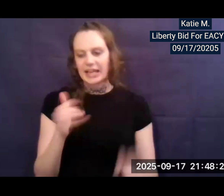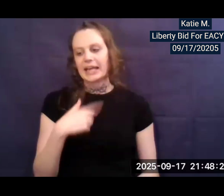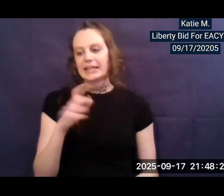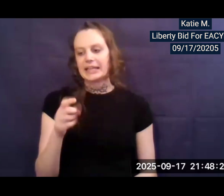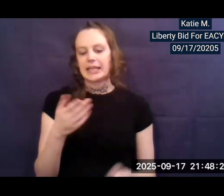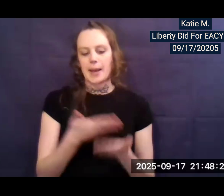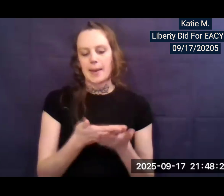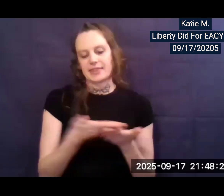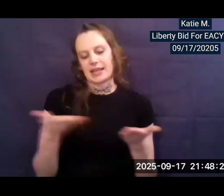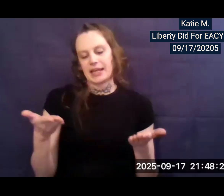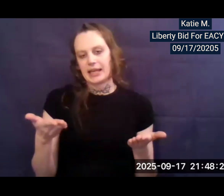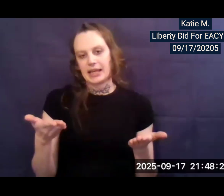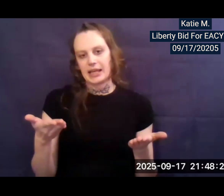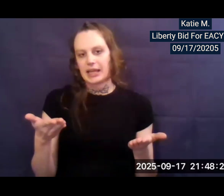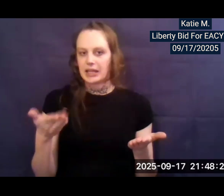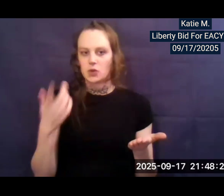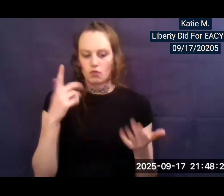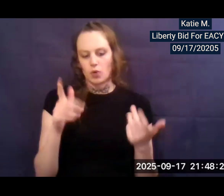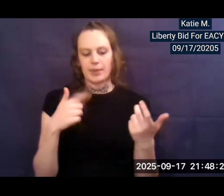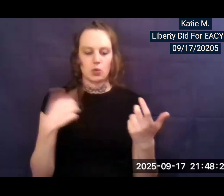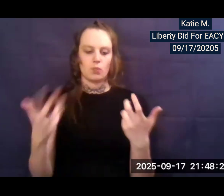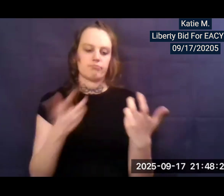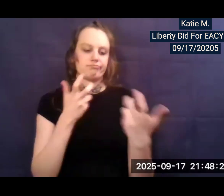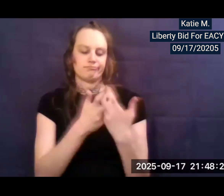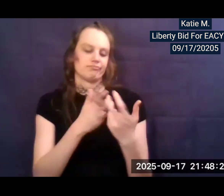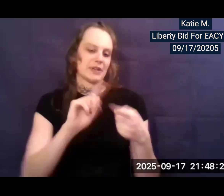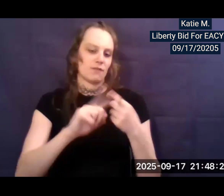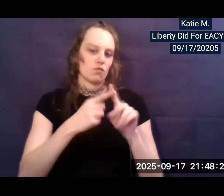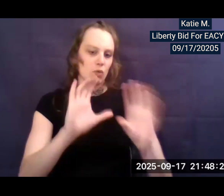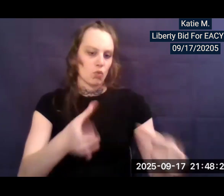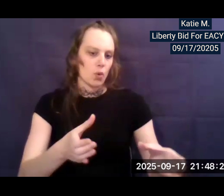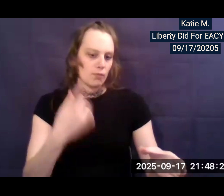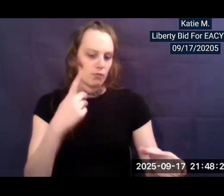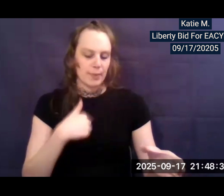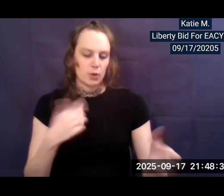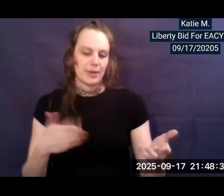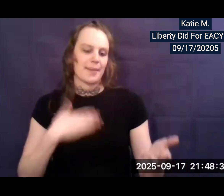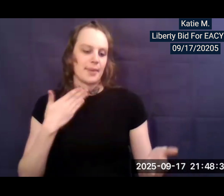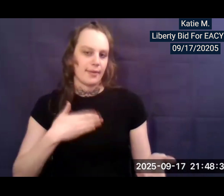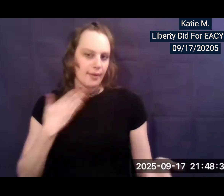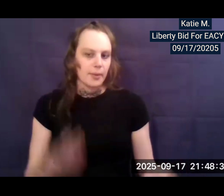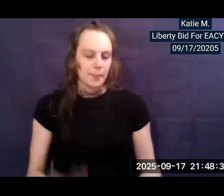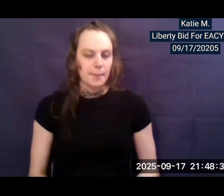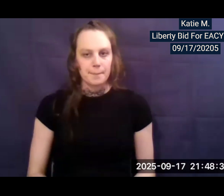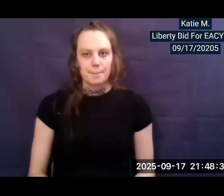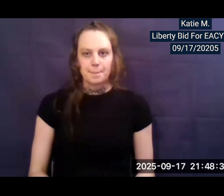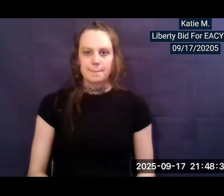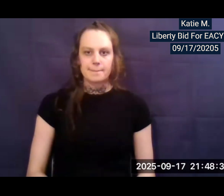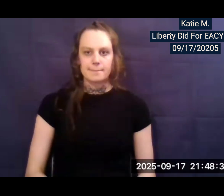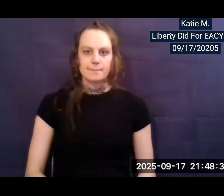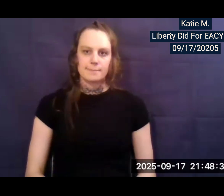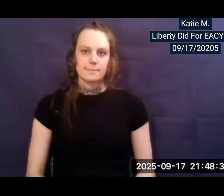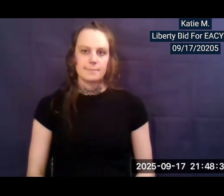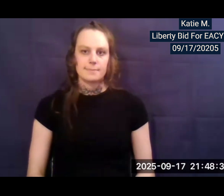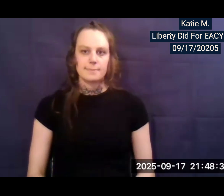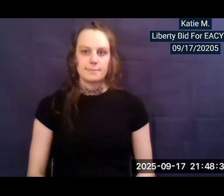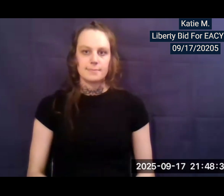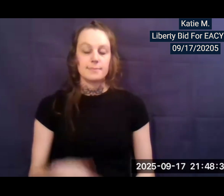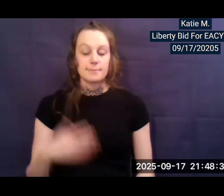certain friend group in order to be happy. Granted, I I didn't know how to be